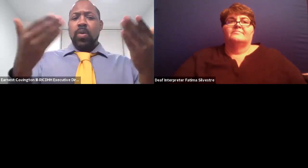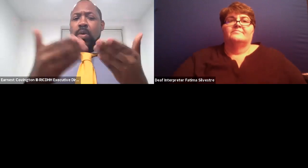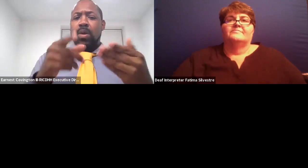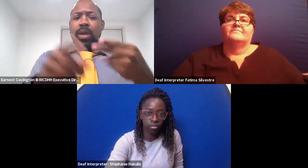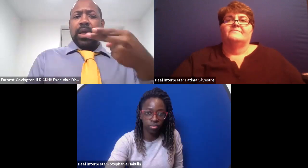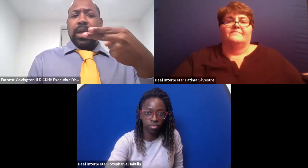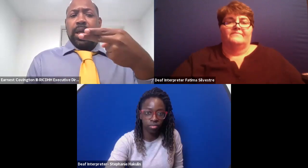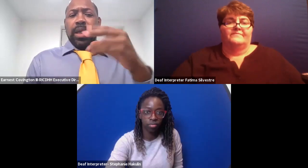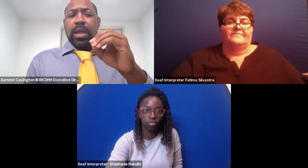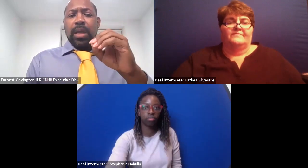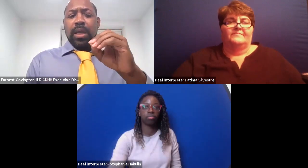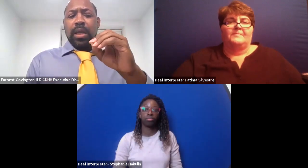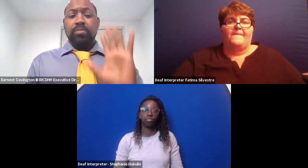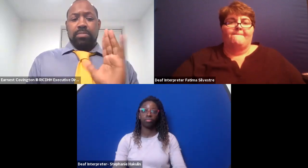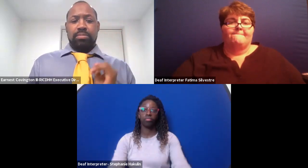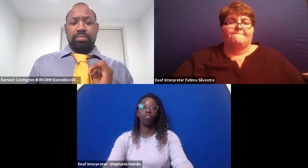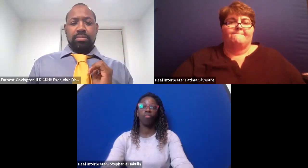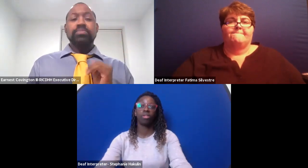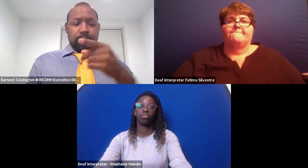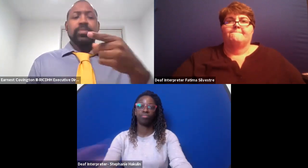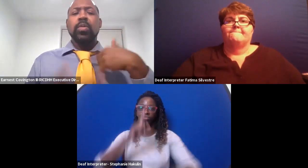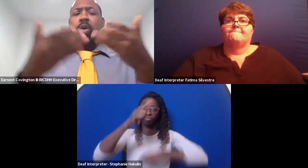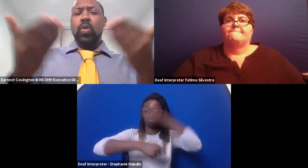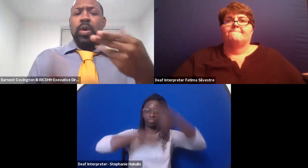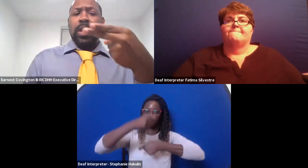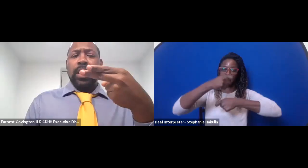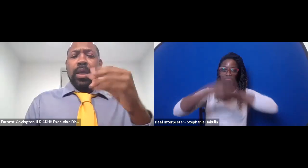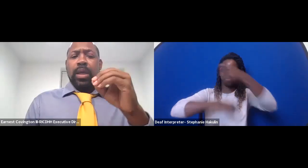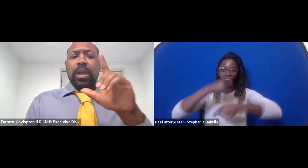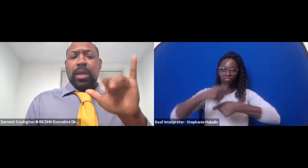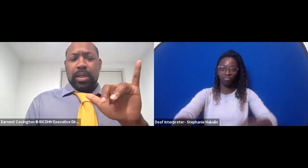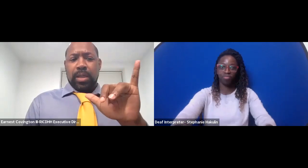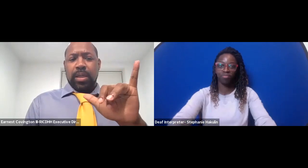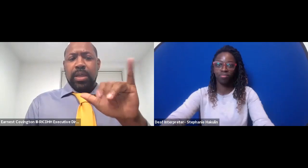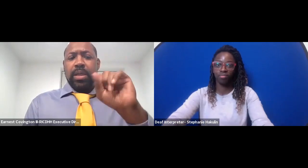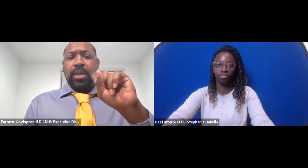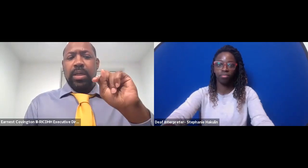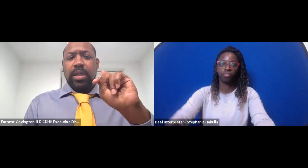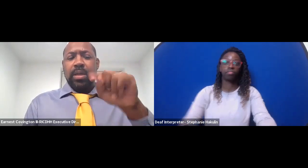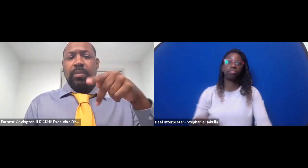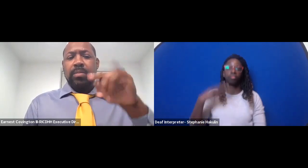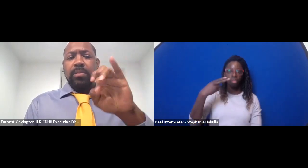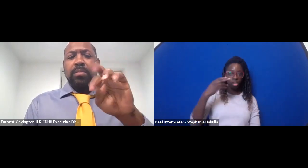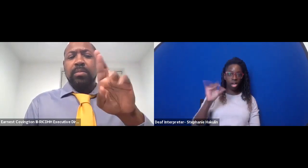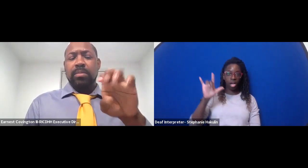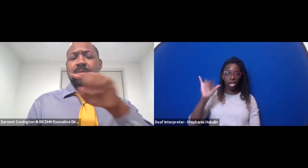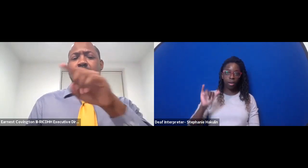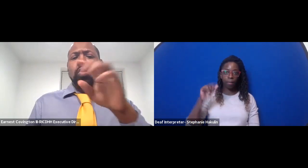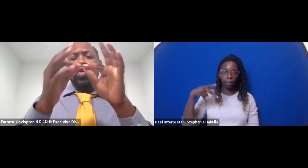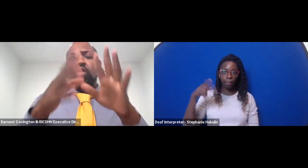Joan, I need you to step in for me. I got knocked off of Zoom. Okay. Thank you. I wanted to